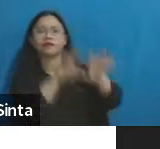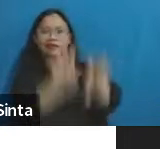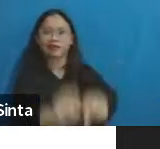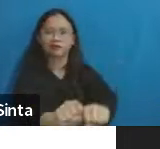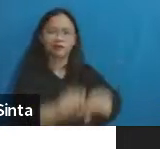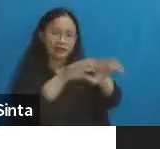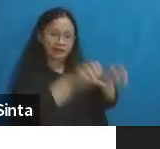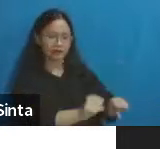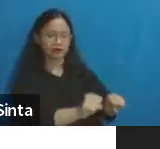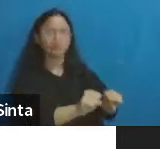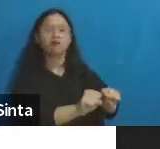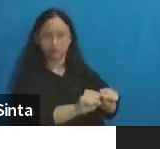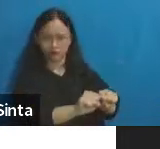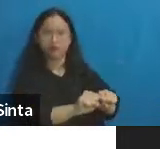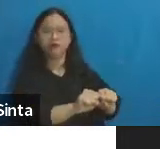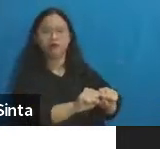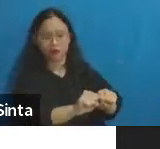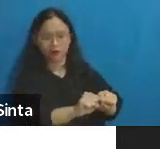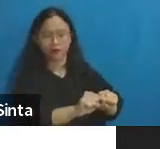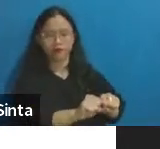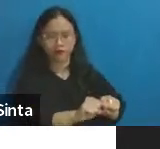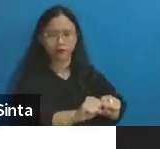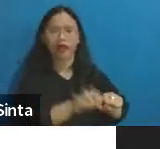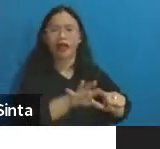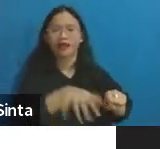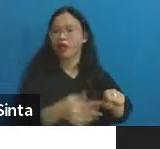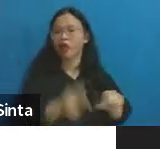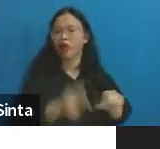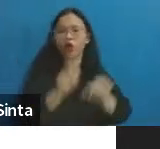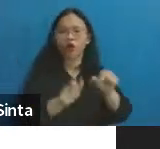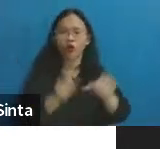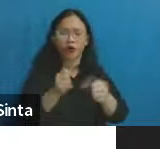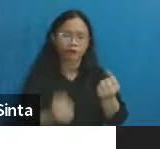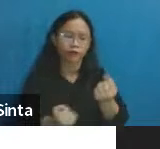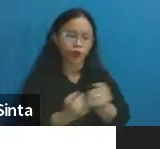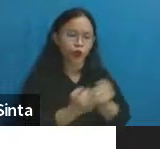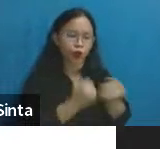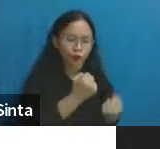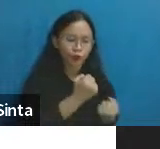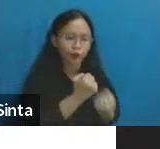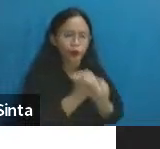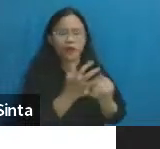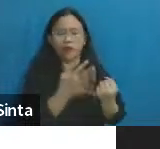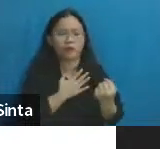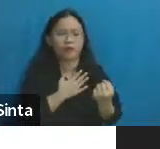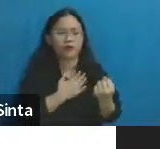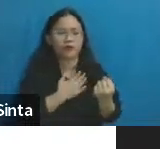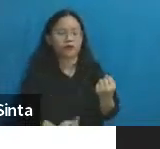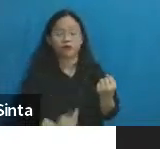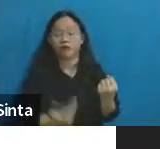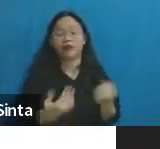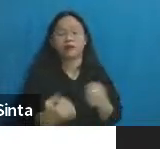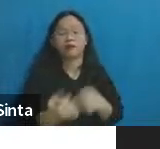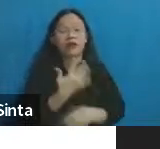of feeling that these sort of actions can happen on the part of the people in West Papua.